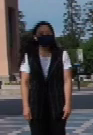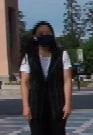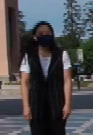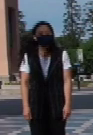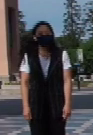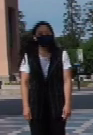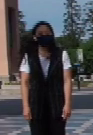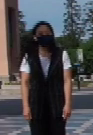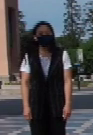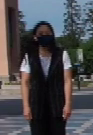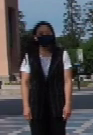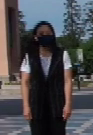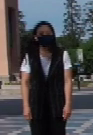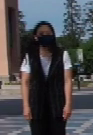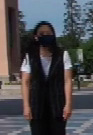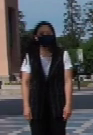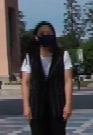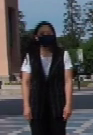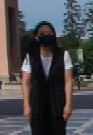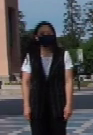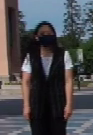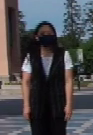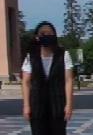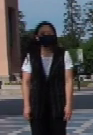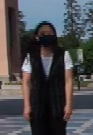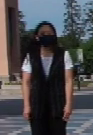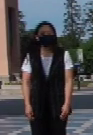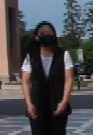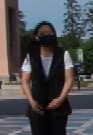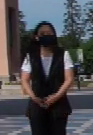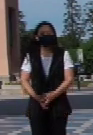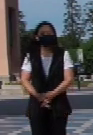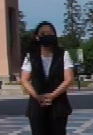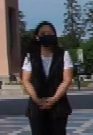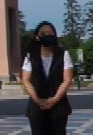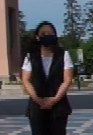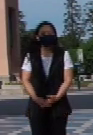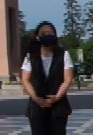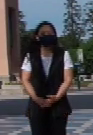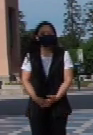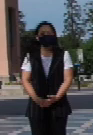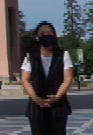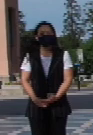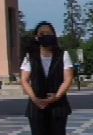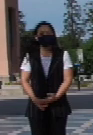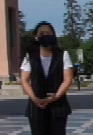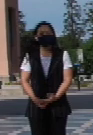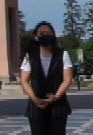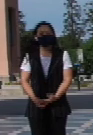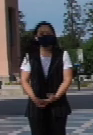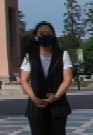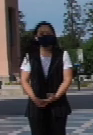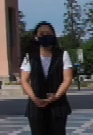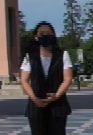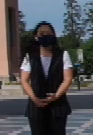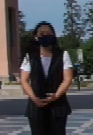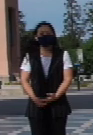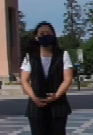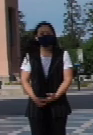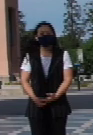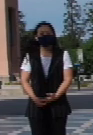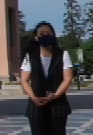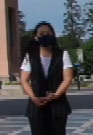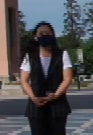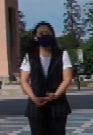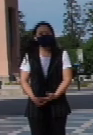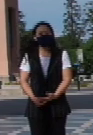council member, Chris Clark. And today being June 1st, is the start of Pride Month, and we've had a tradition